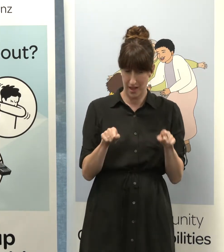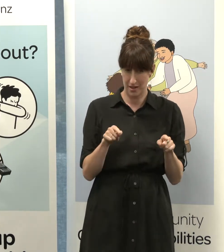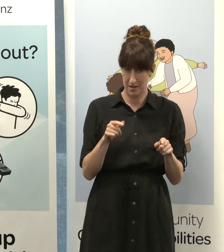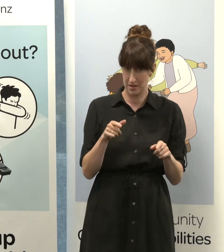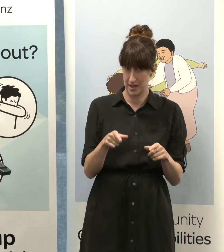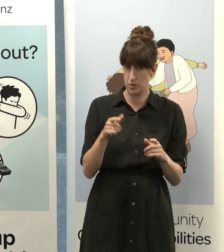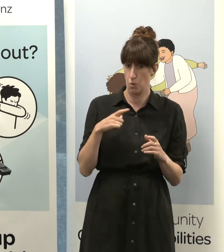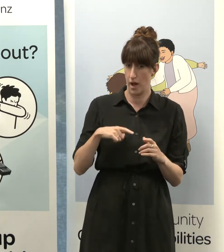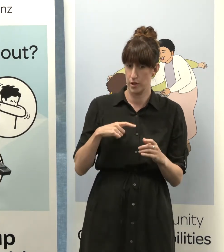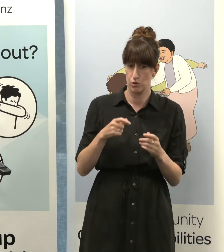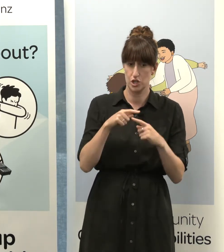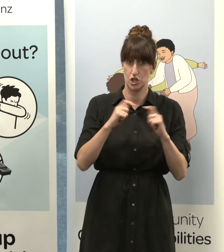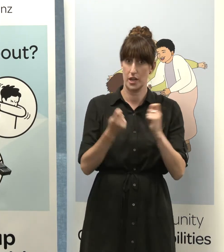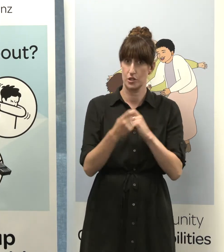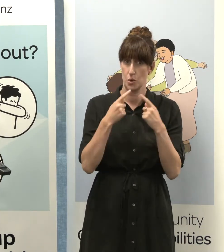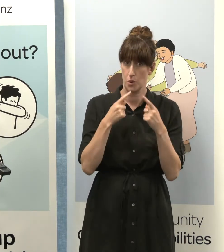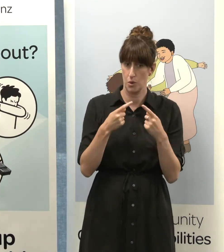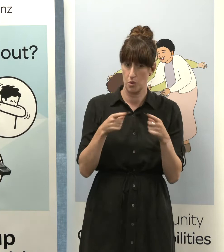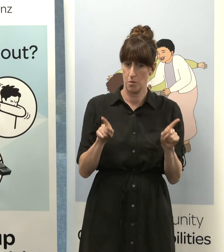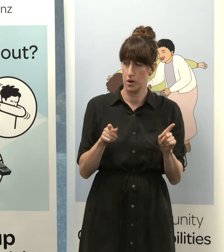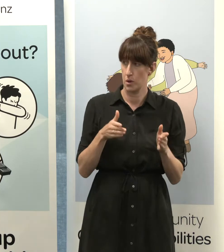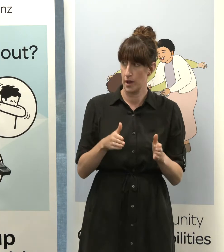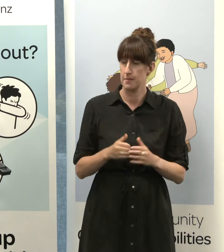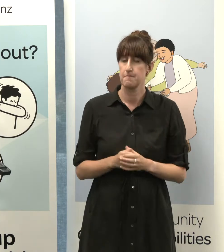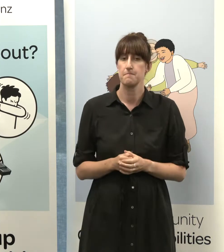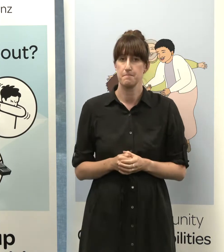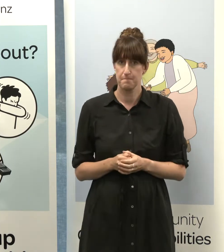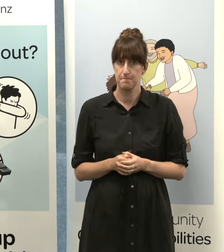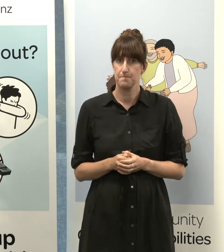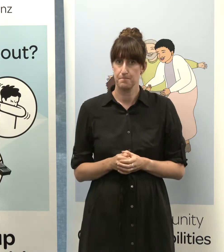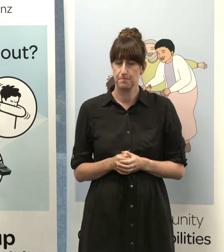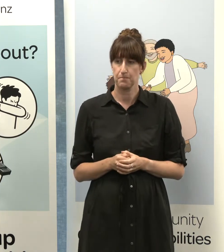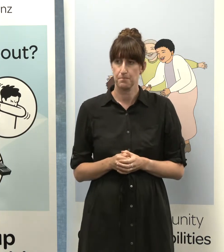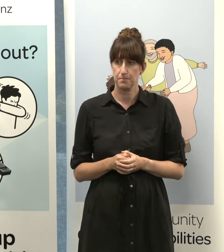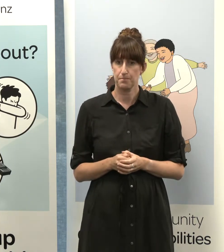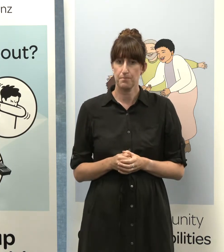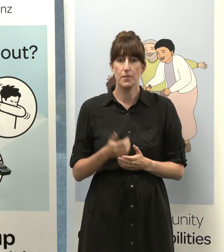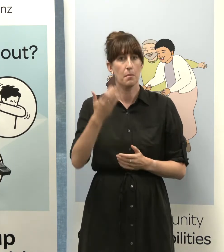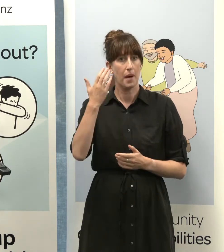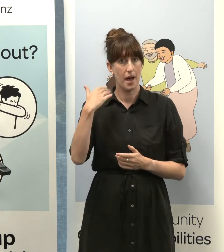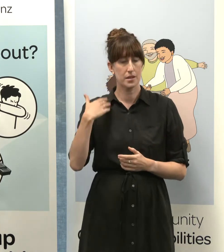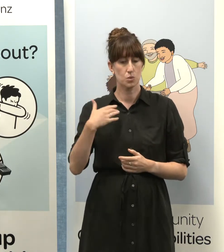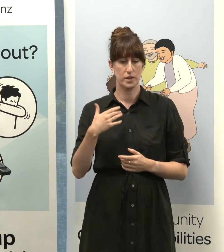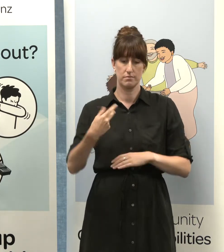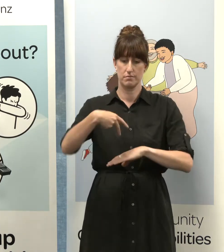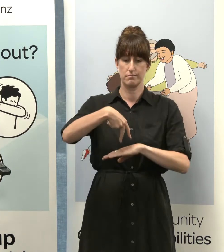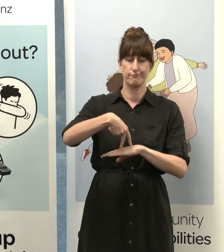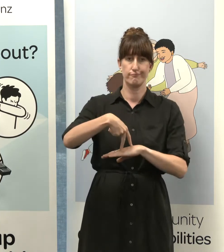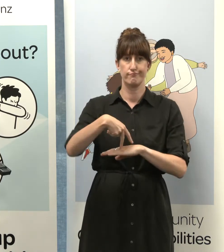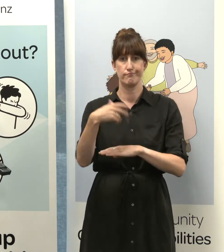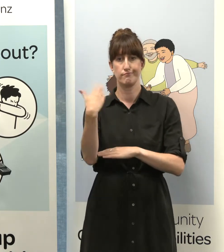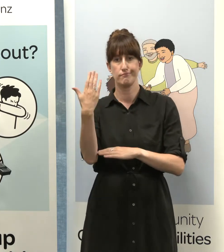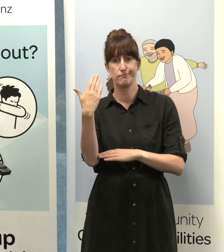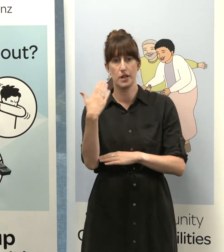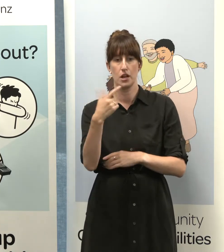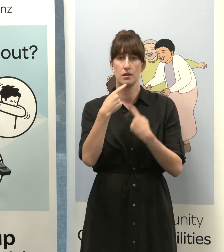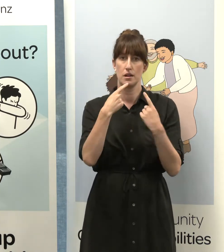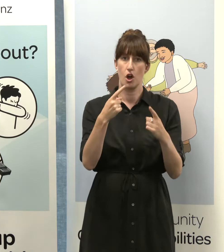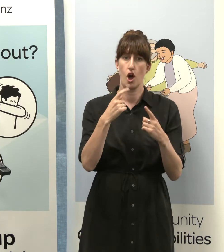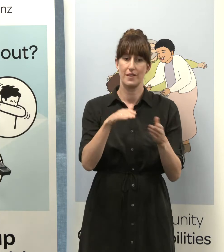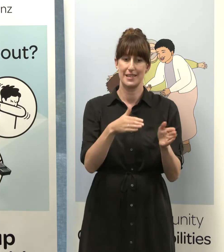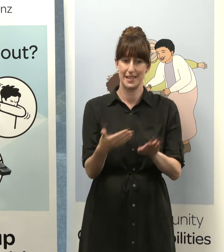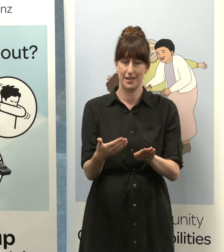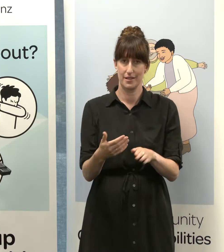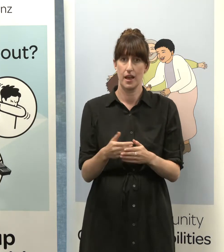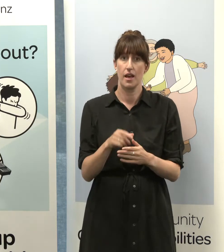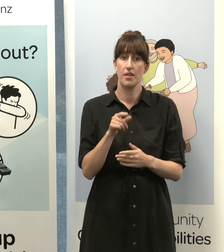that when we've reported deaths, invariably in our media releases and or at stand-ups, they're ones that have been reported through our